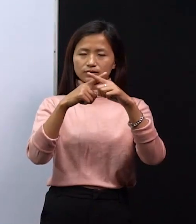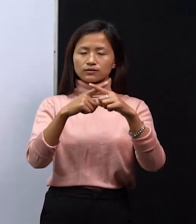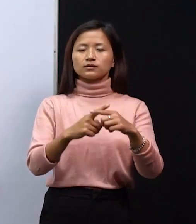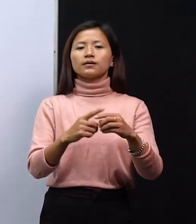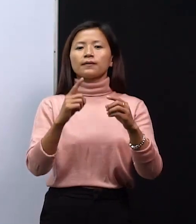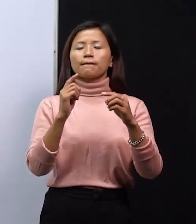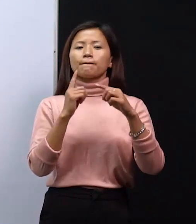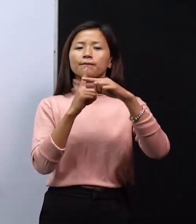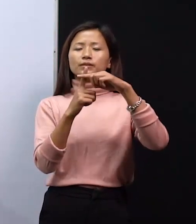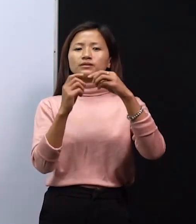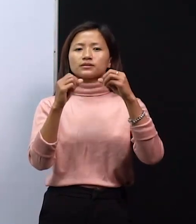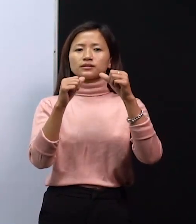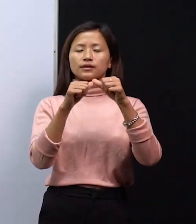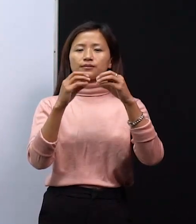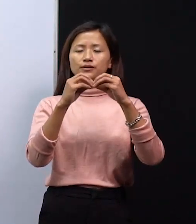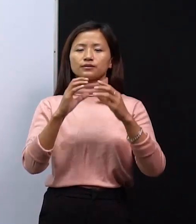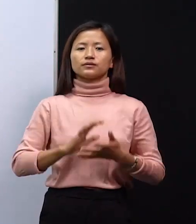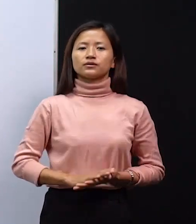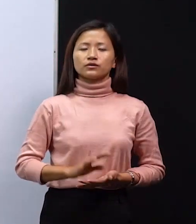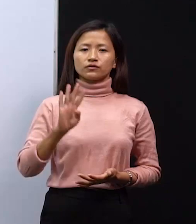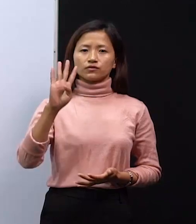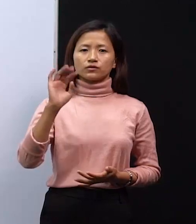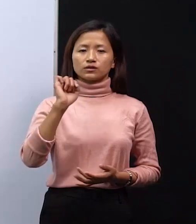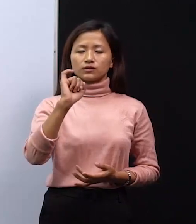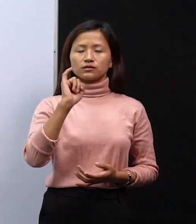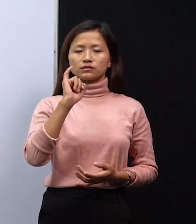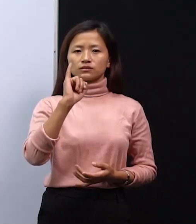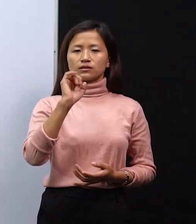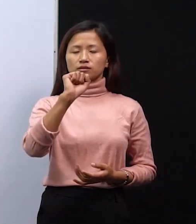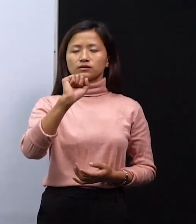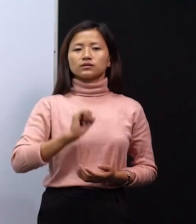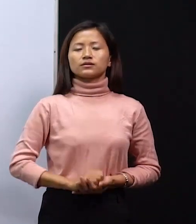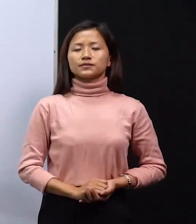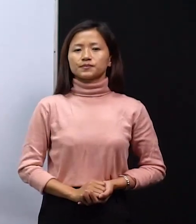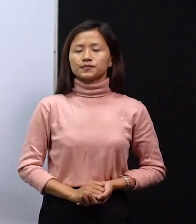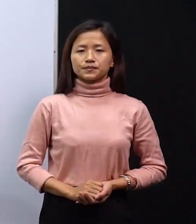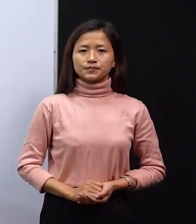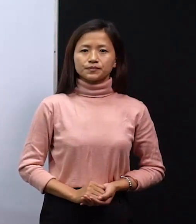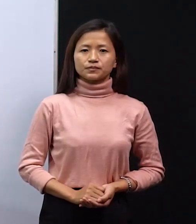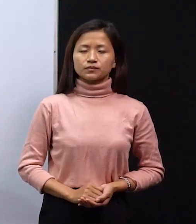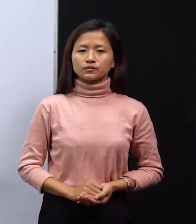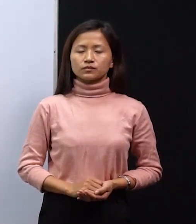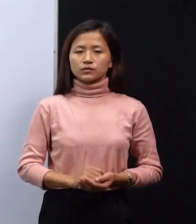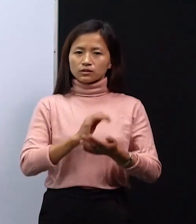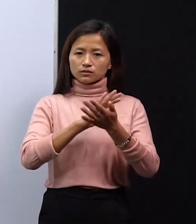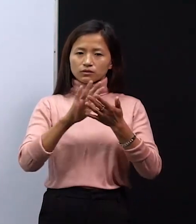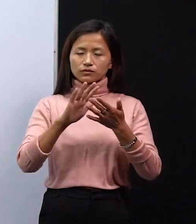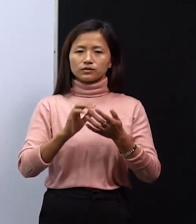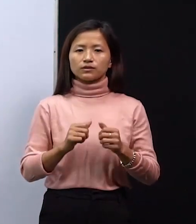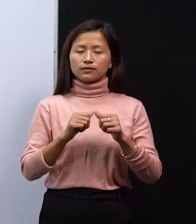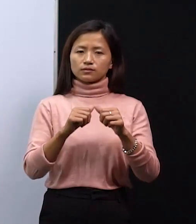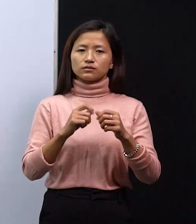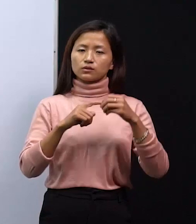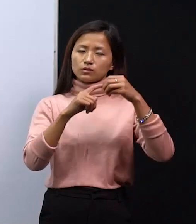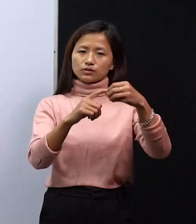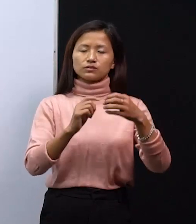ab. The fourth identity. They want us to use this identity and solve the question.